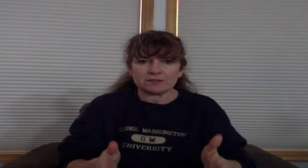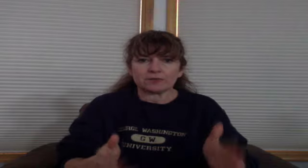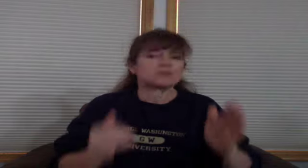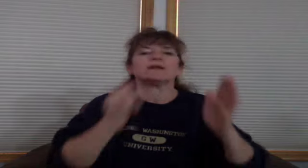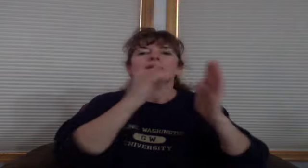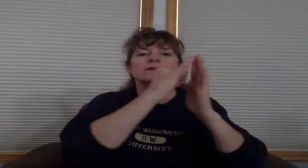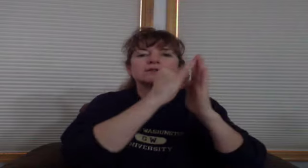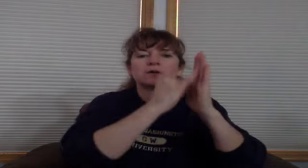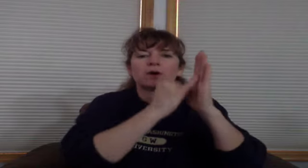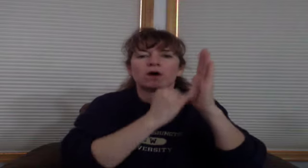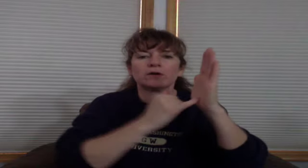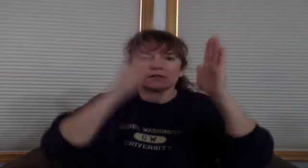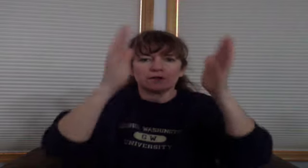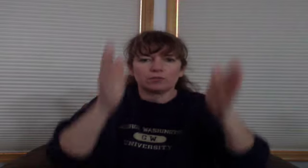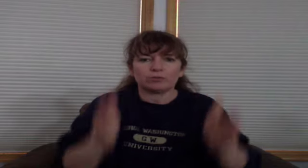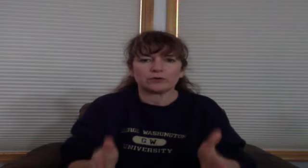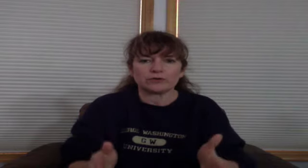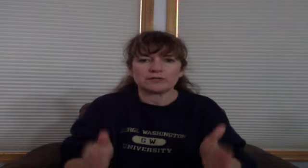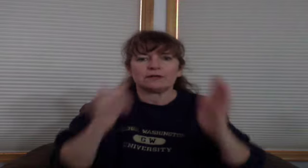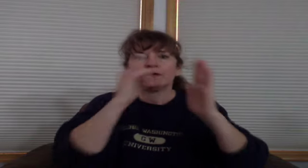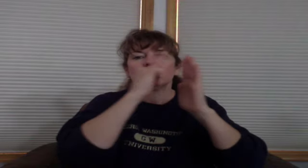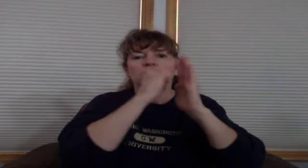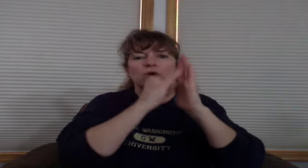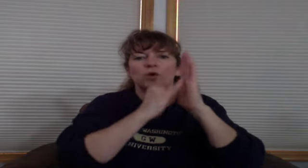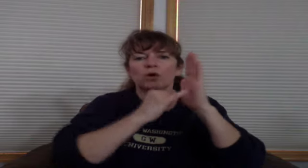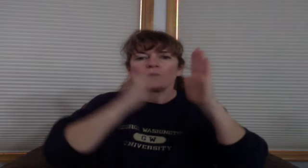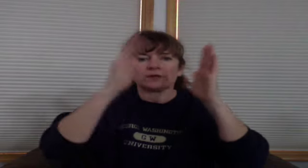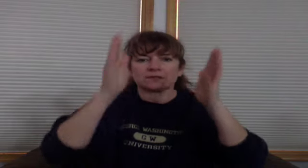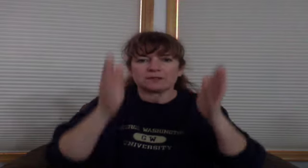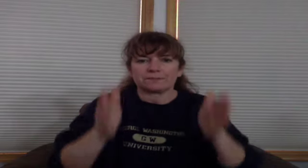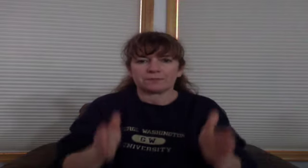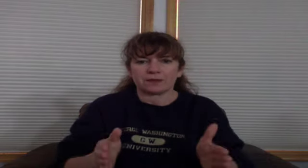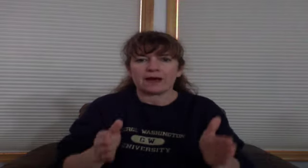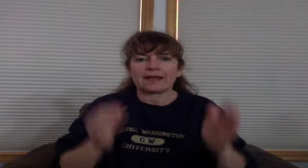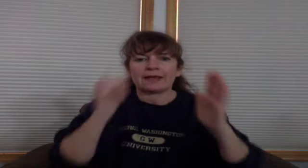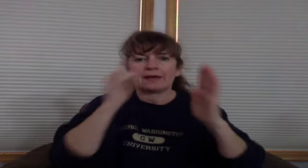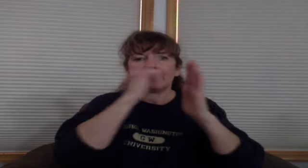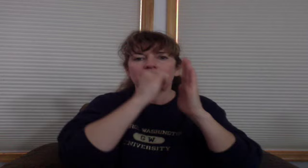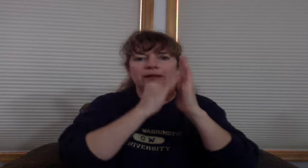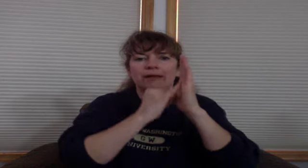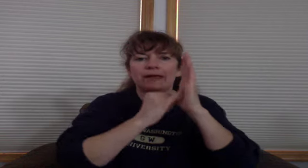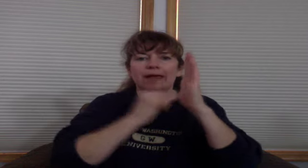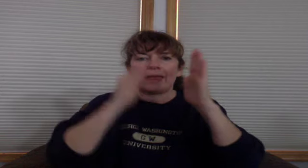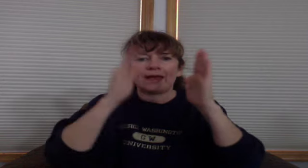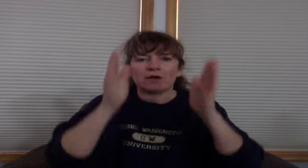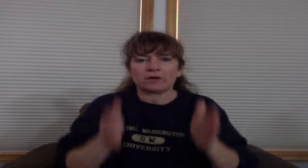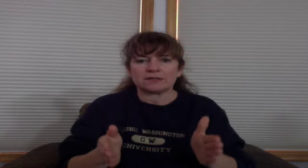person. So art, person, or artist. I am an artist.